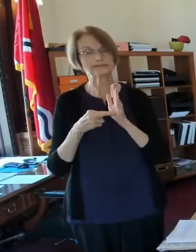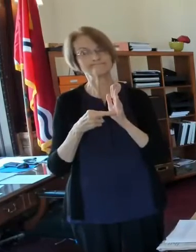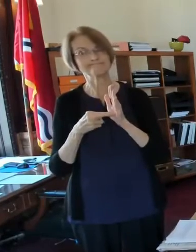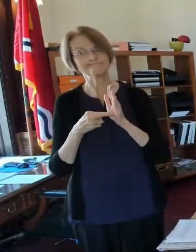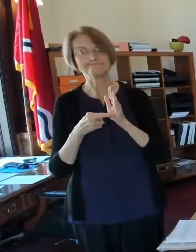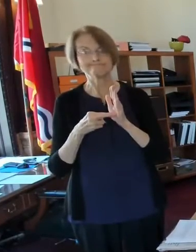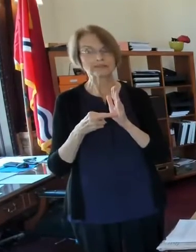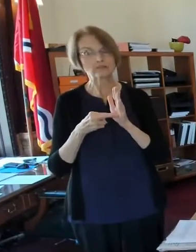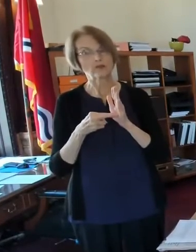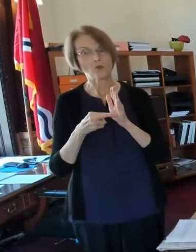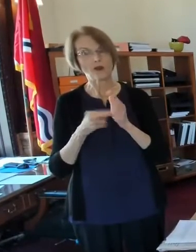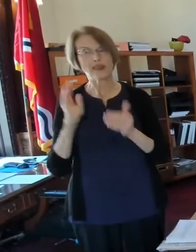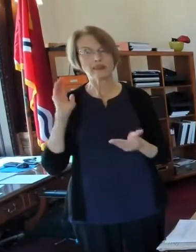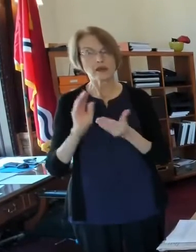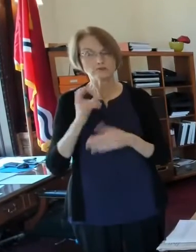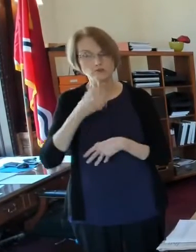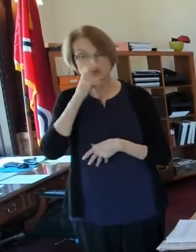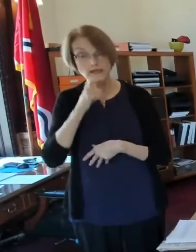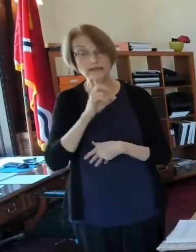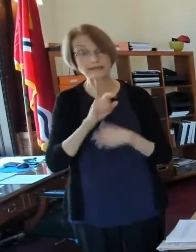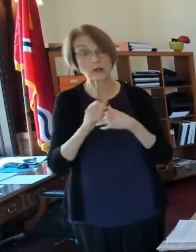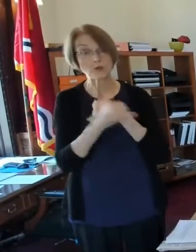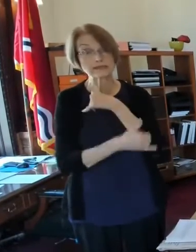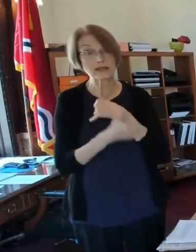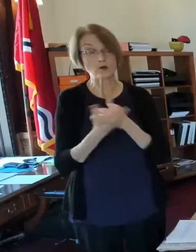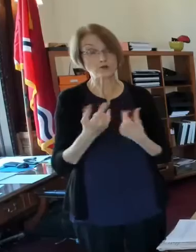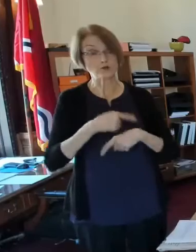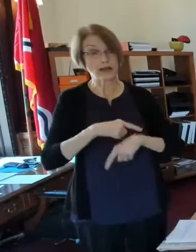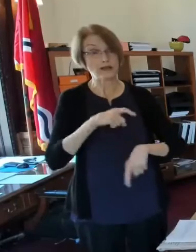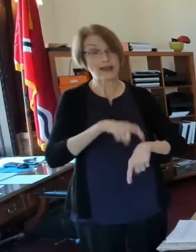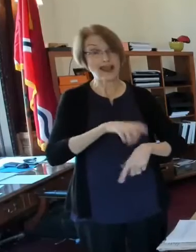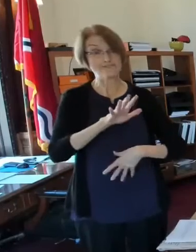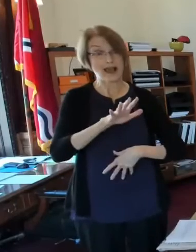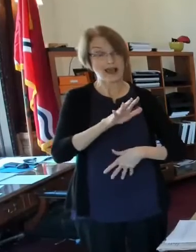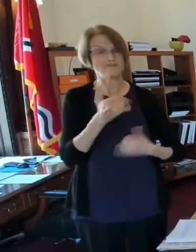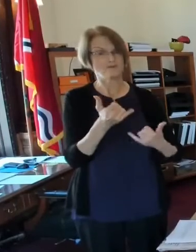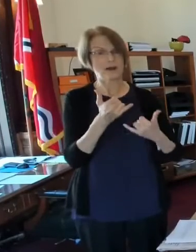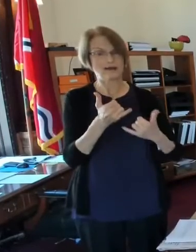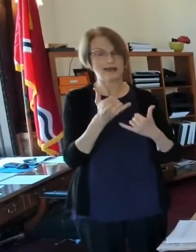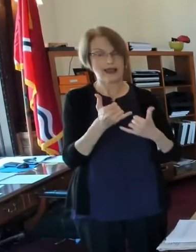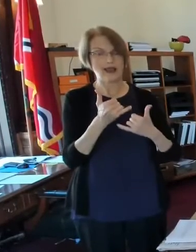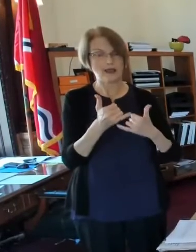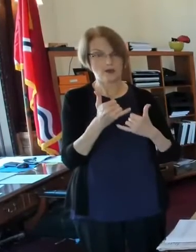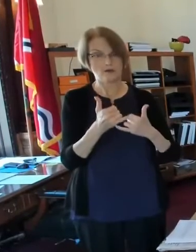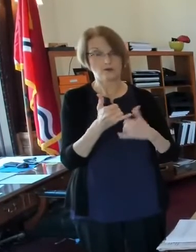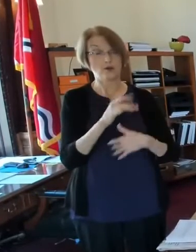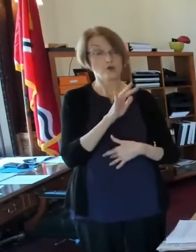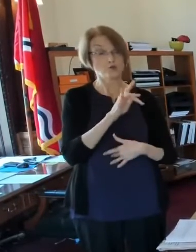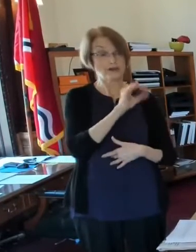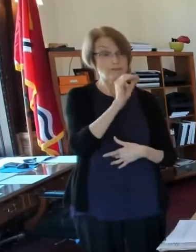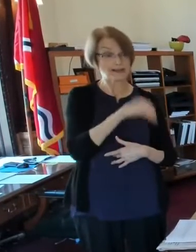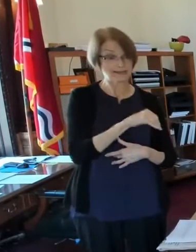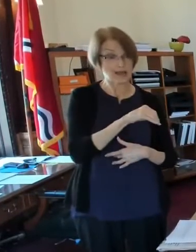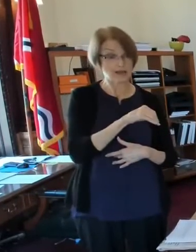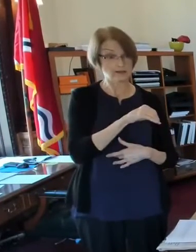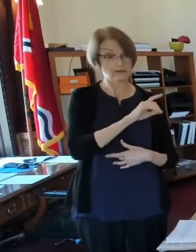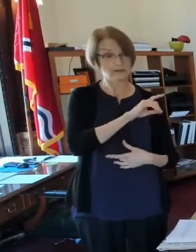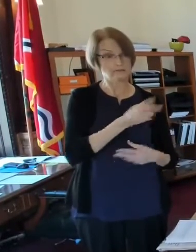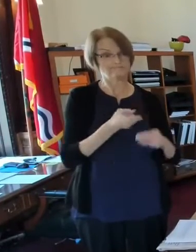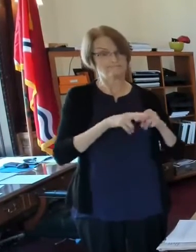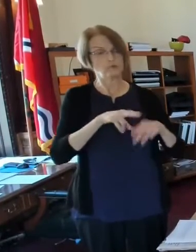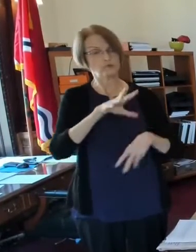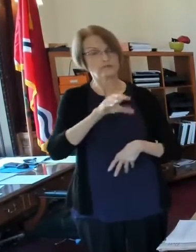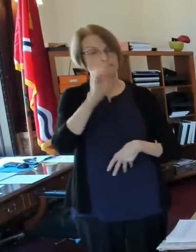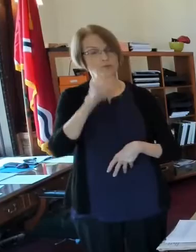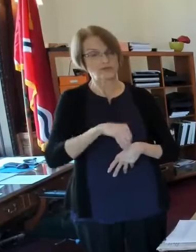steep as either of those. St. Louis County today, I think at 5 o'clock, they're just going from 25% occupancy to 50.